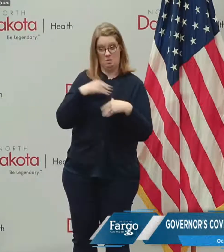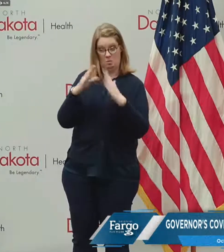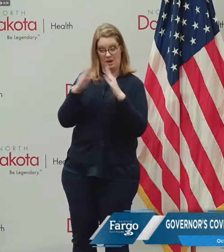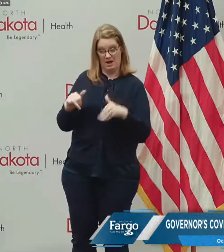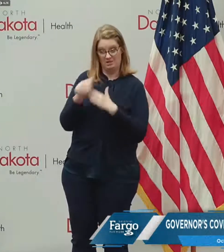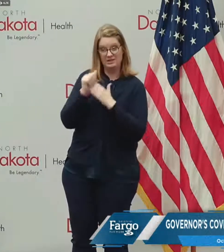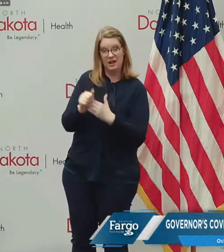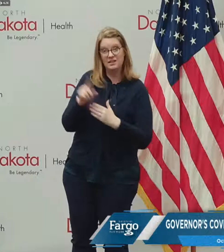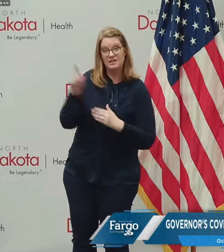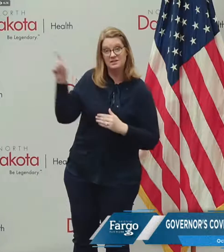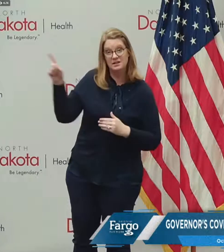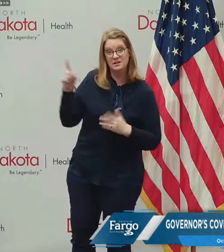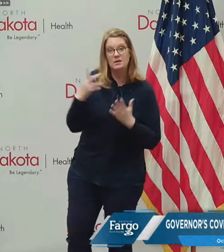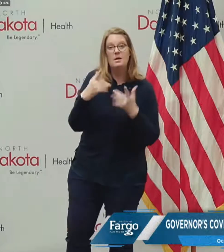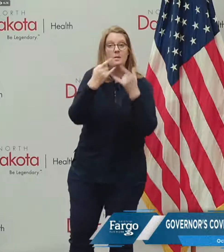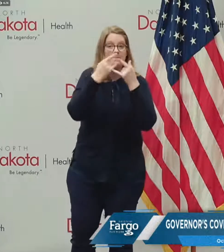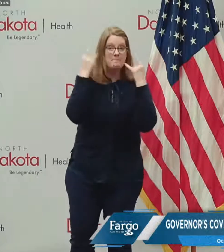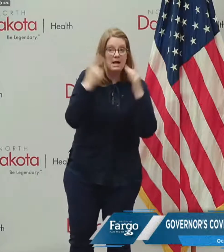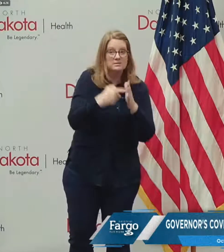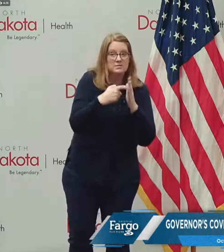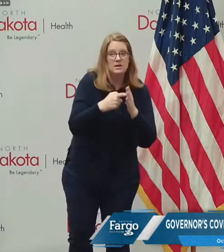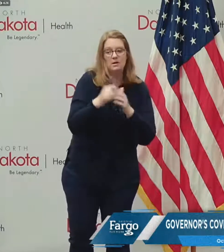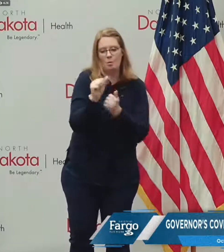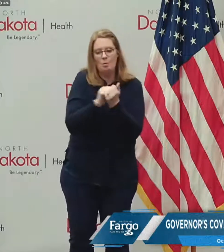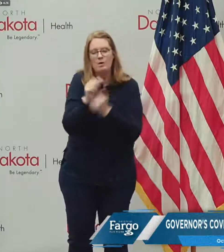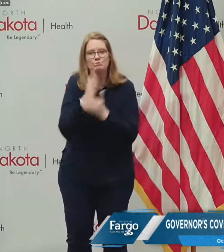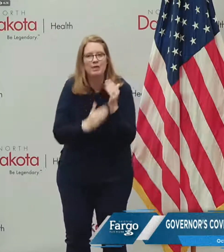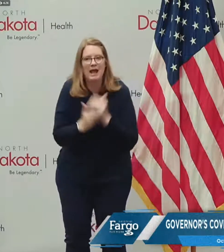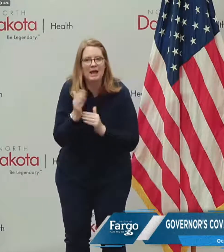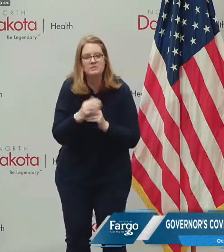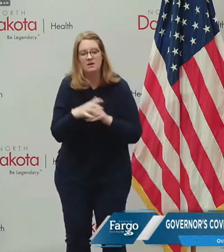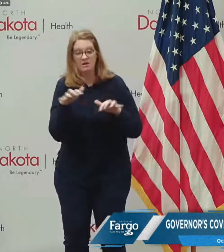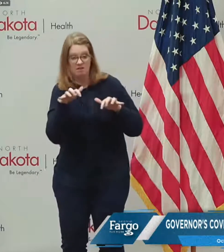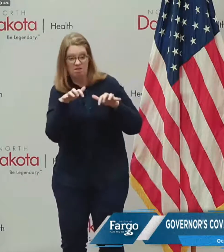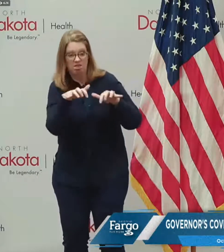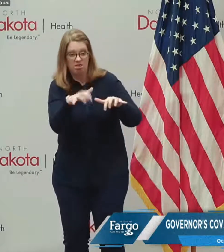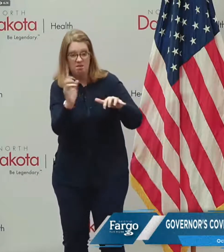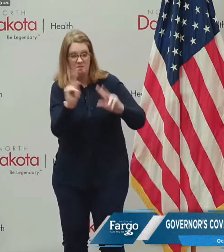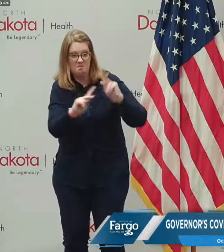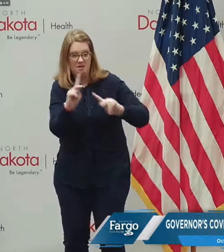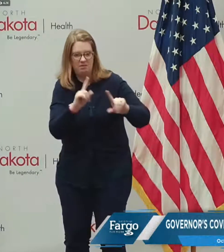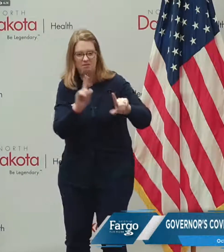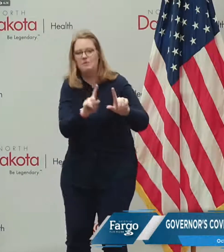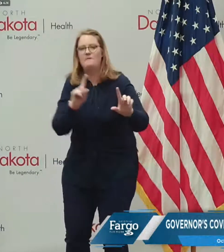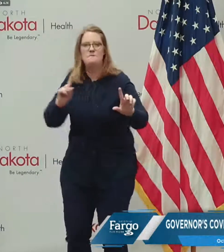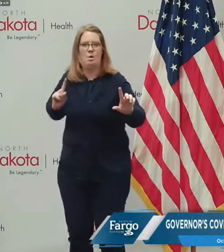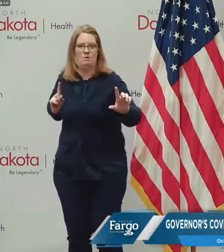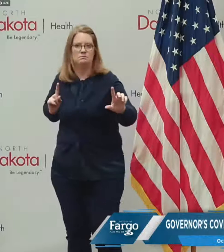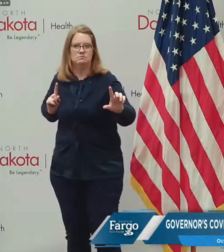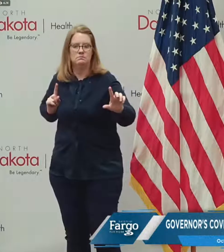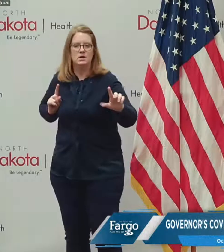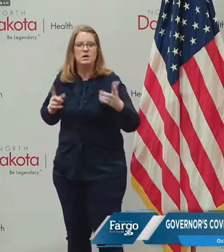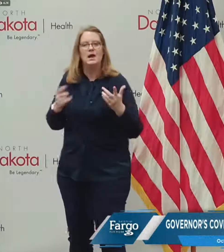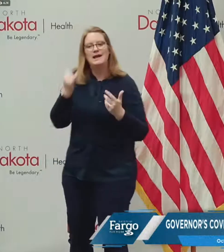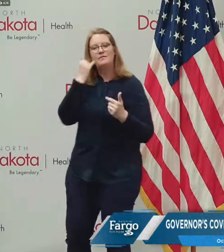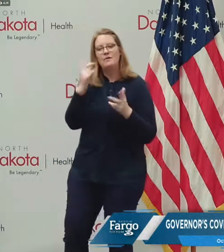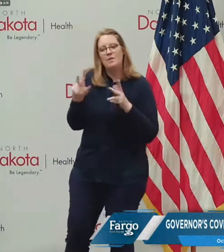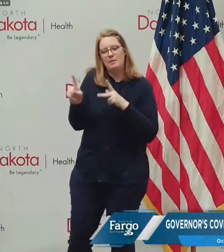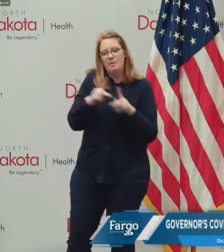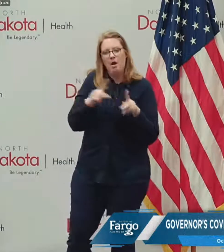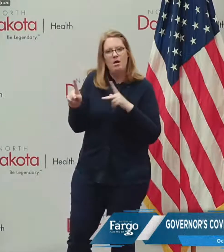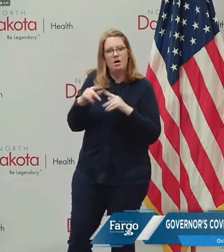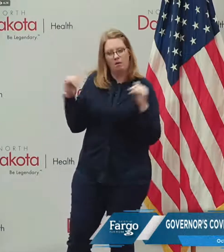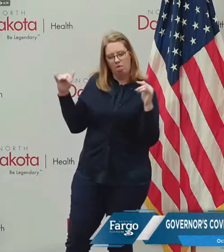distance, mask wearing, hand hygiene, avoid crowds in public, and avoid hosting private gatherings